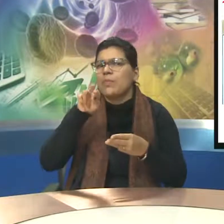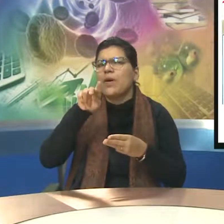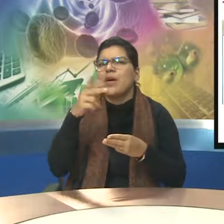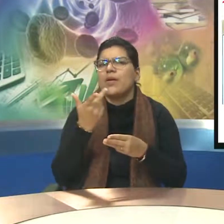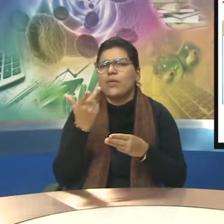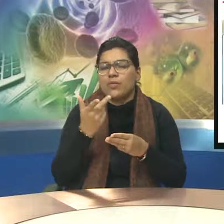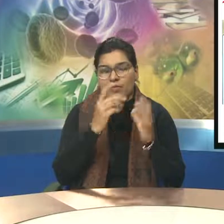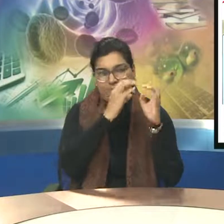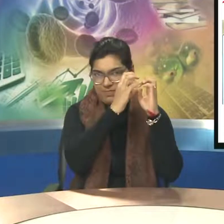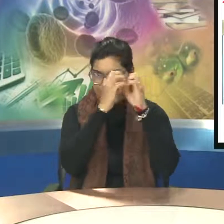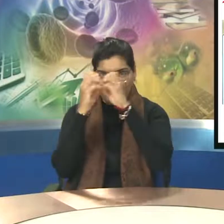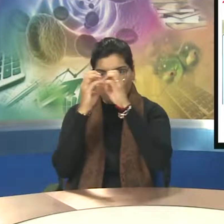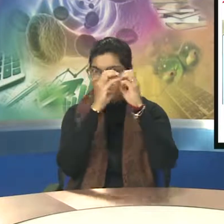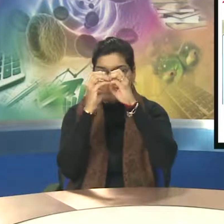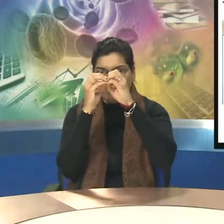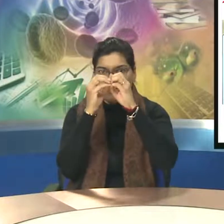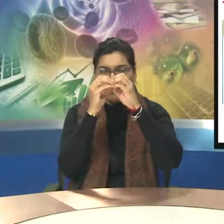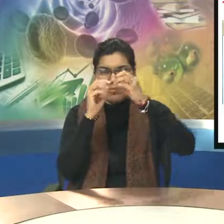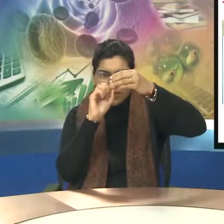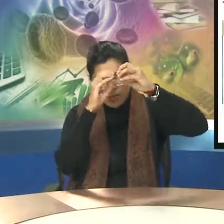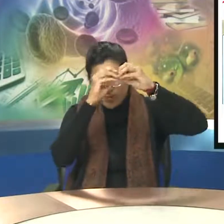Third is underline.